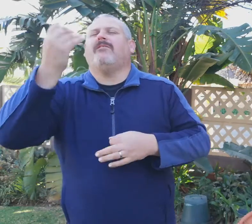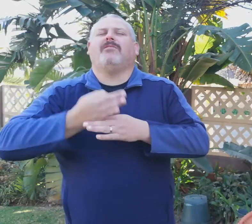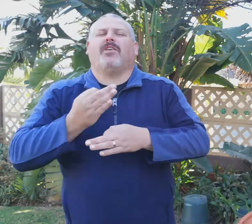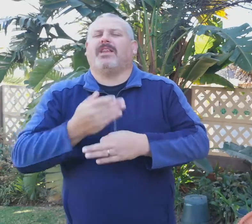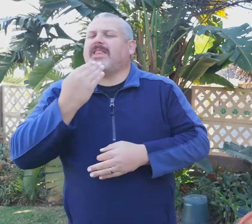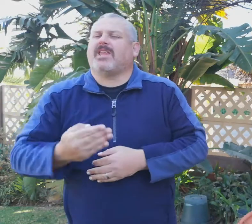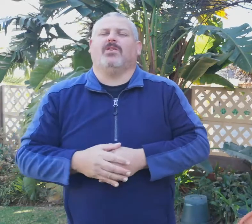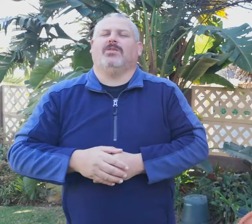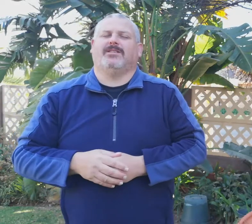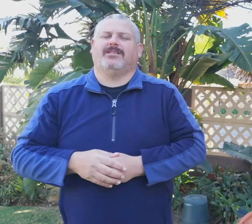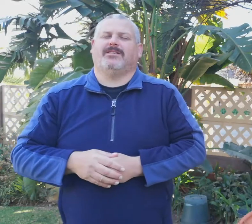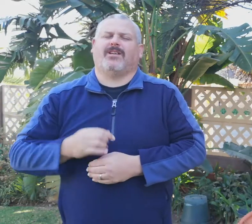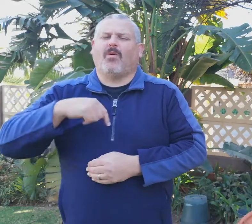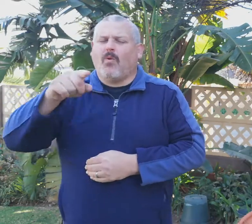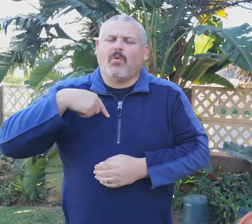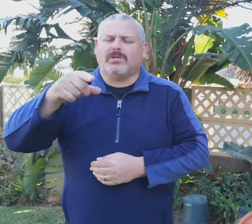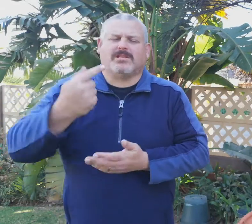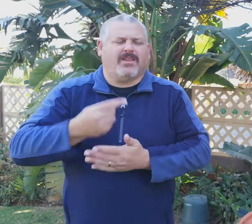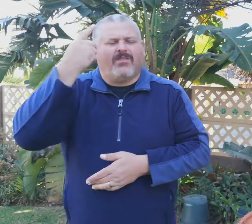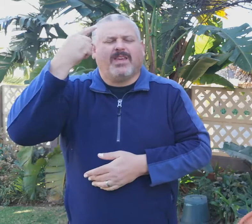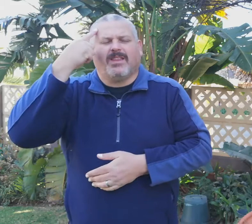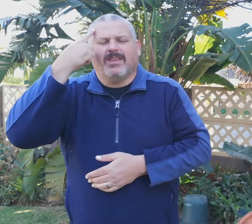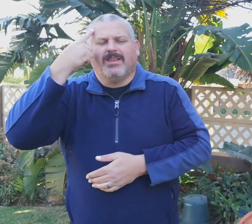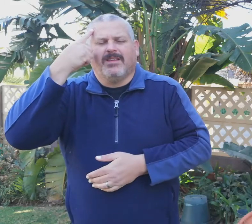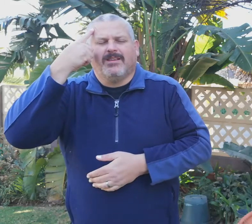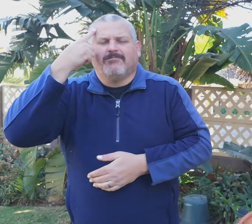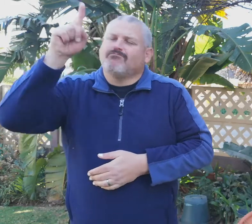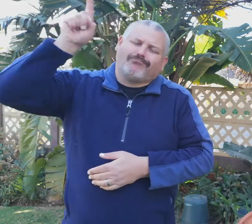Almighty Heavenly Father, thank you. That all can be a